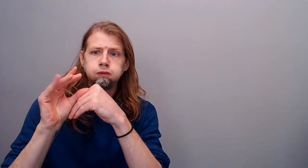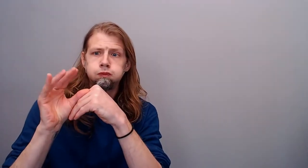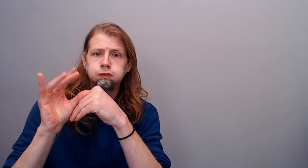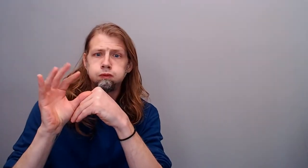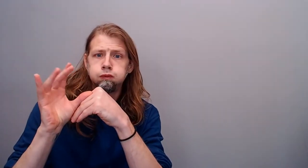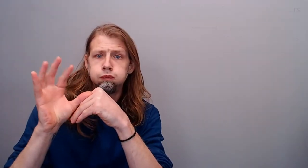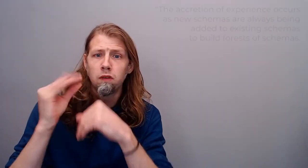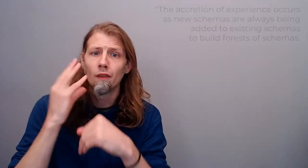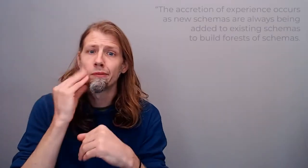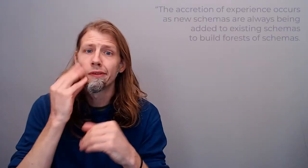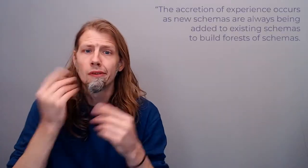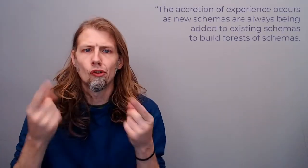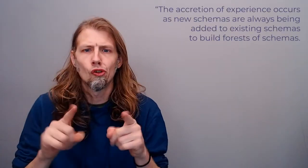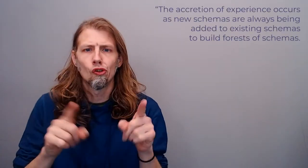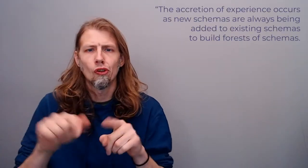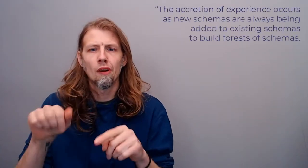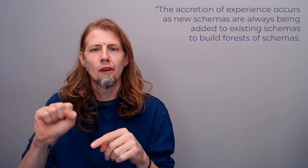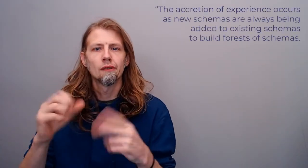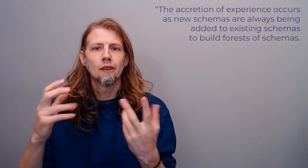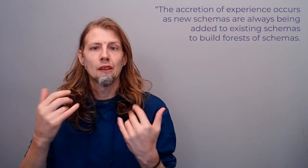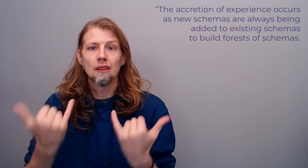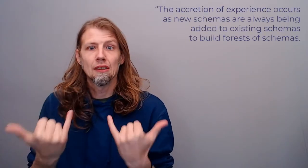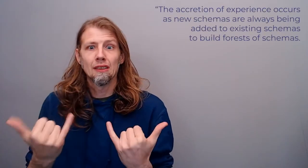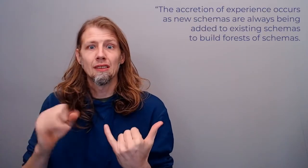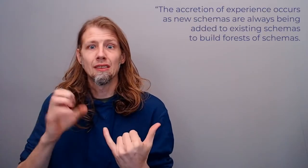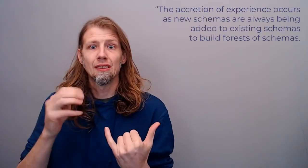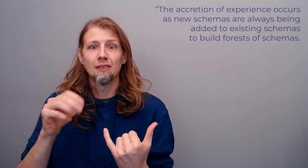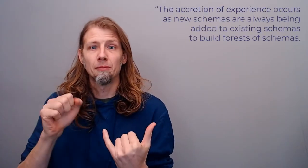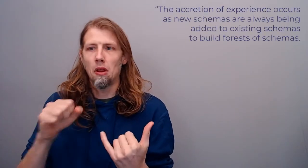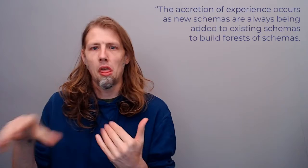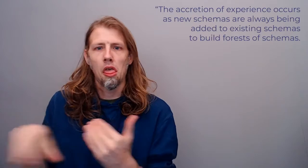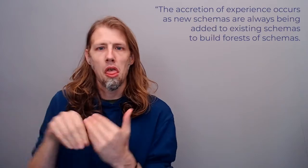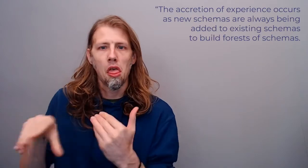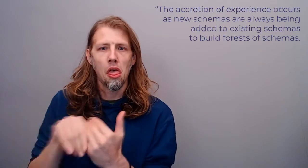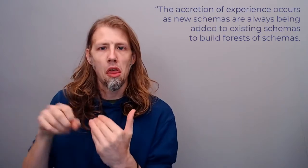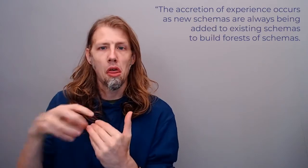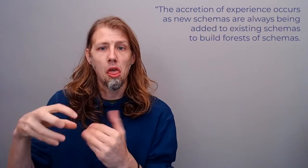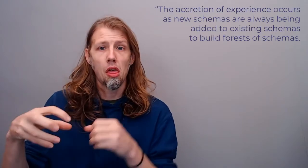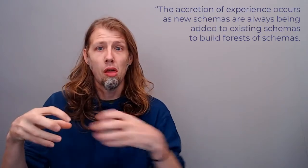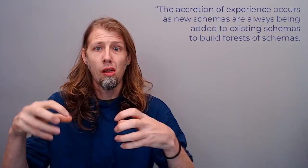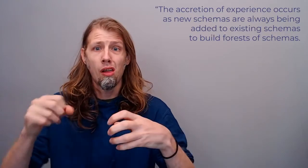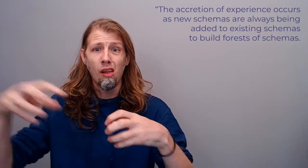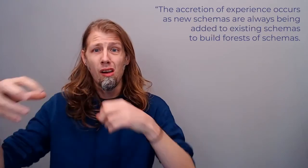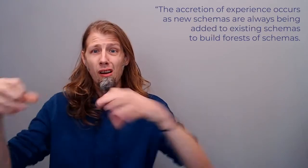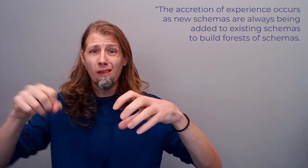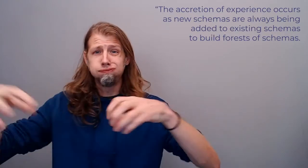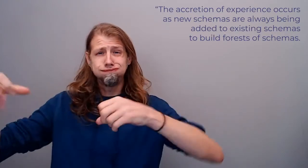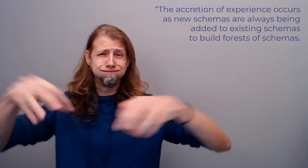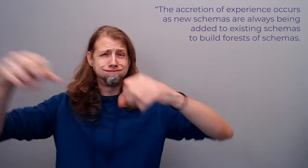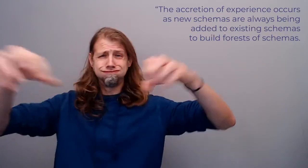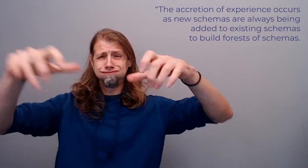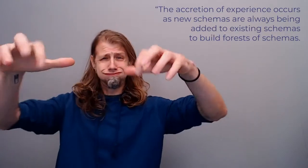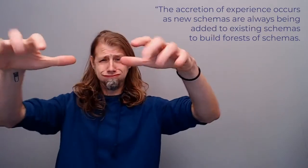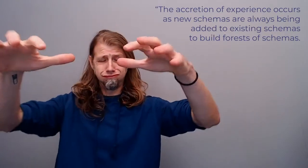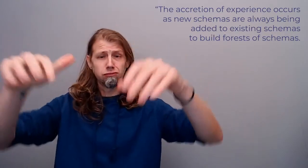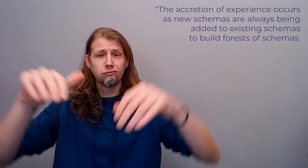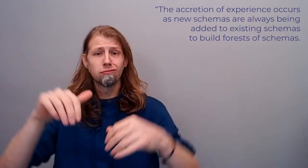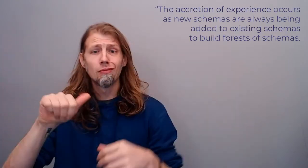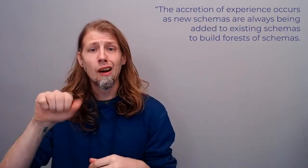The accretion of experience occurs as new schemas are always being added to existing schemas to build forests of schemas.